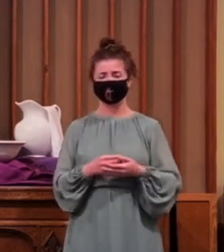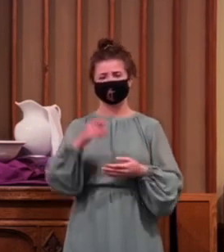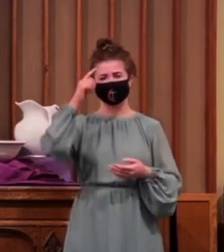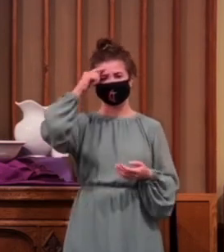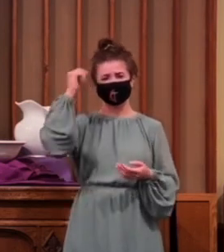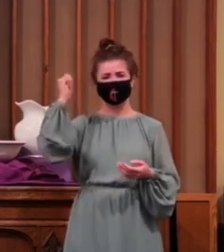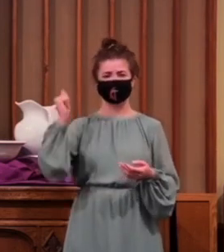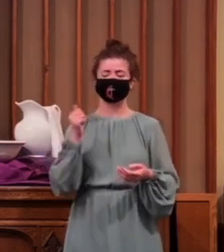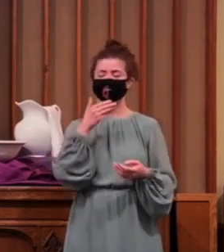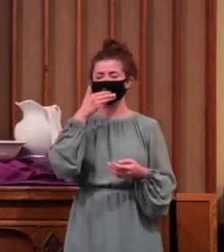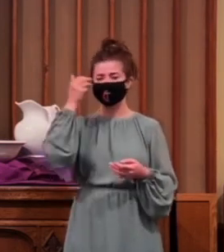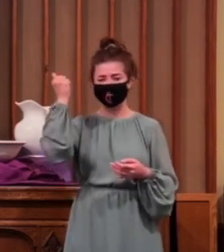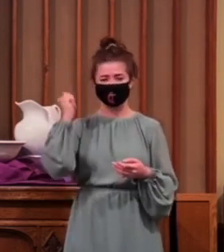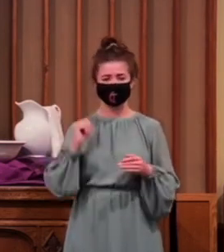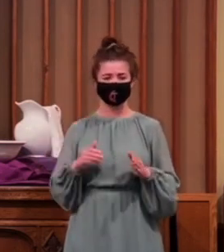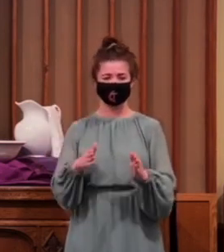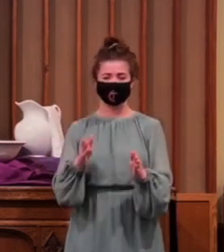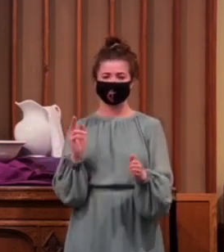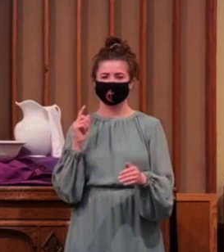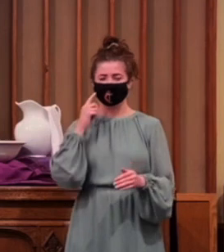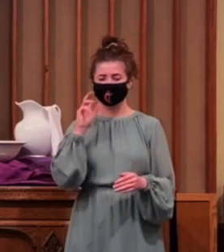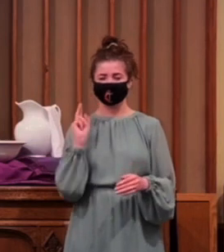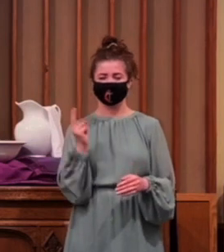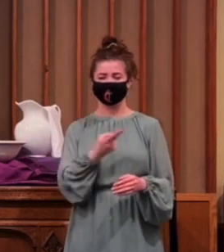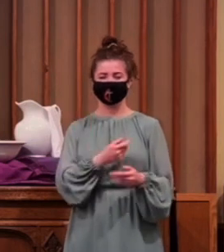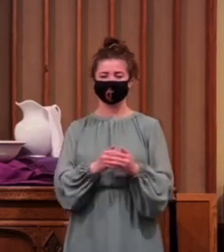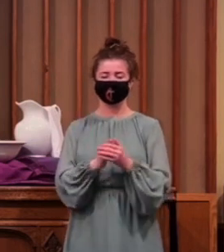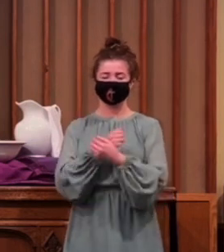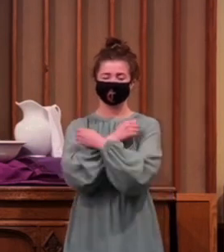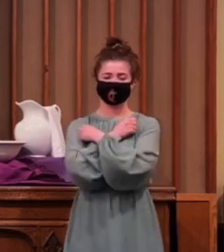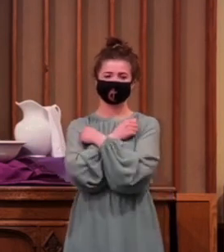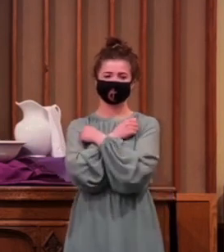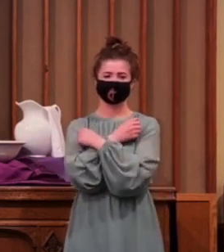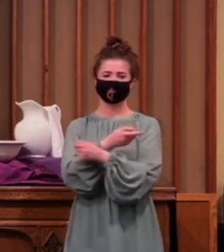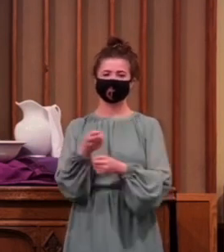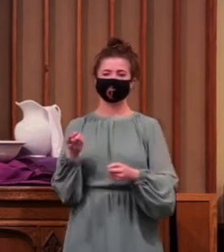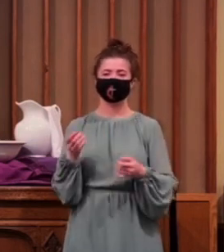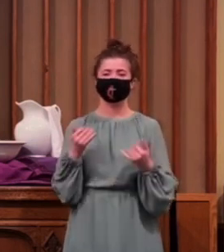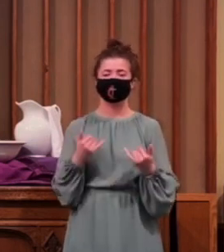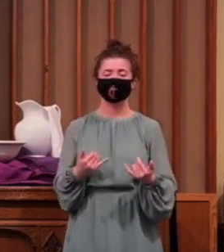Because it was the best way for us to love one another right now.